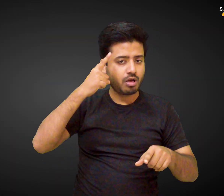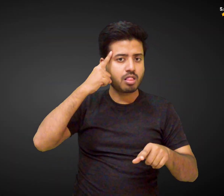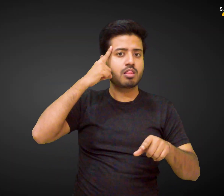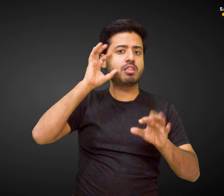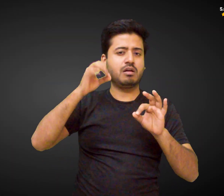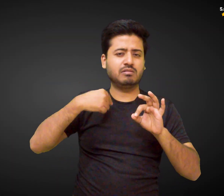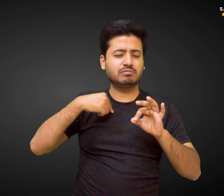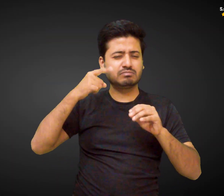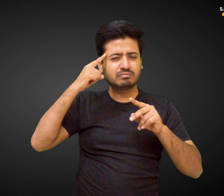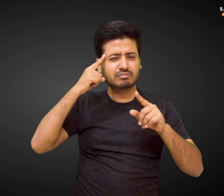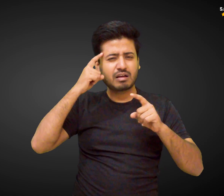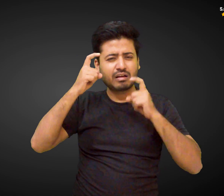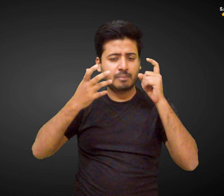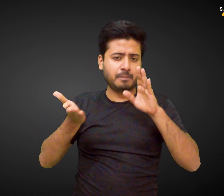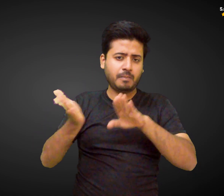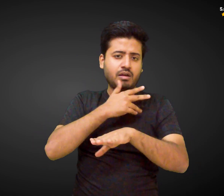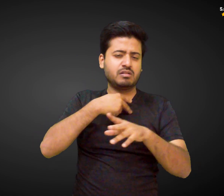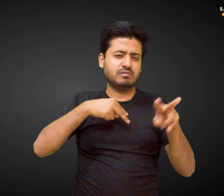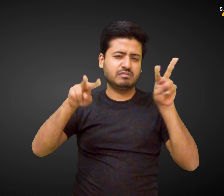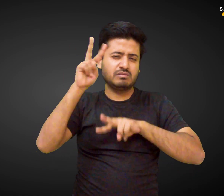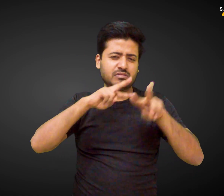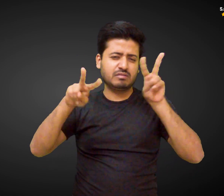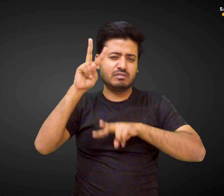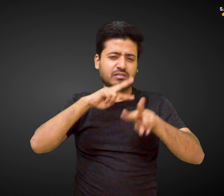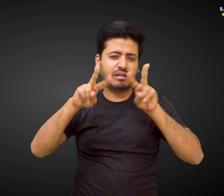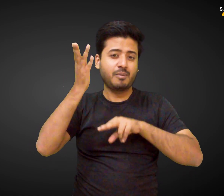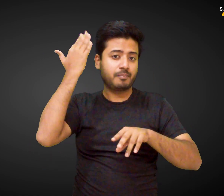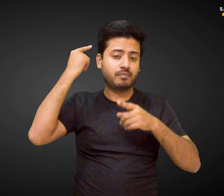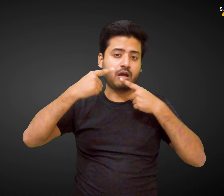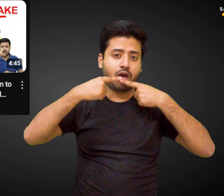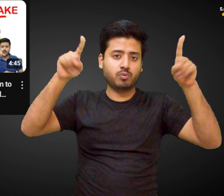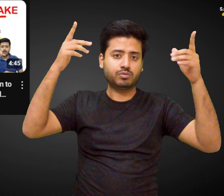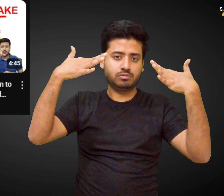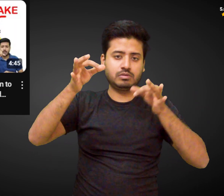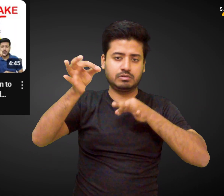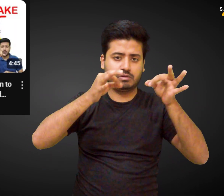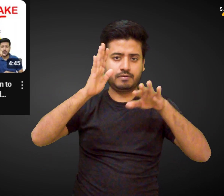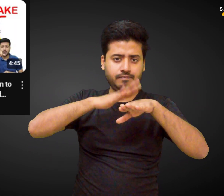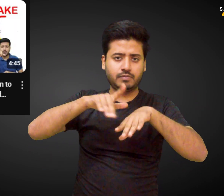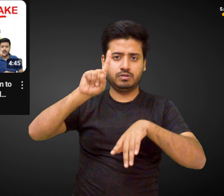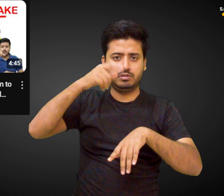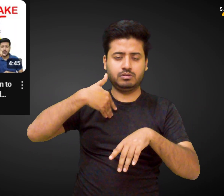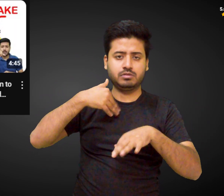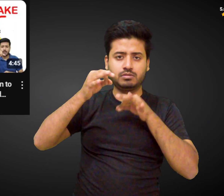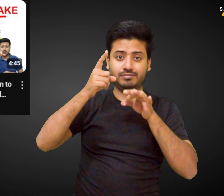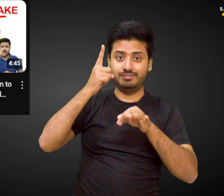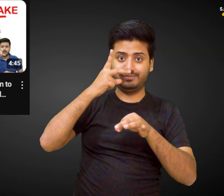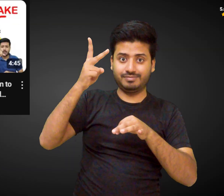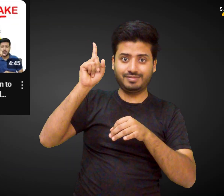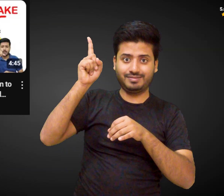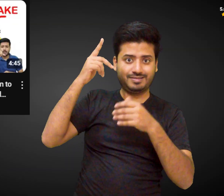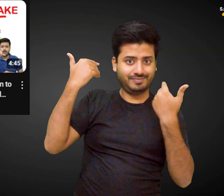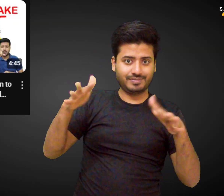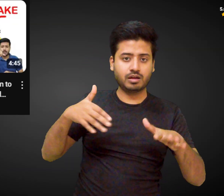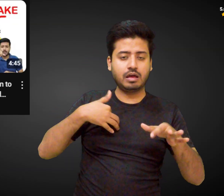not simply cosmetic, but are part of a broader health impact linked to the Mediterranean diet. Combats oxidative